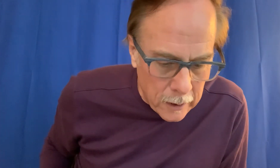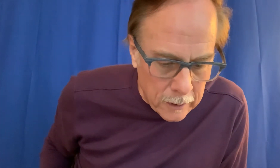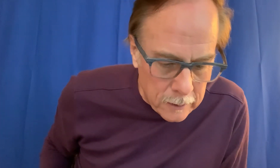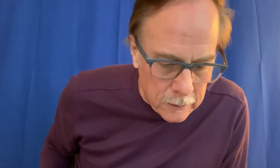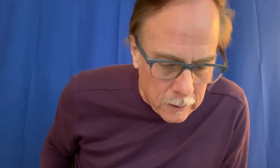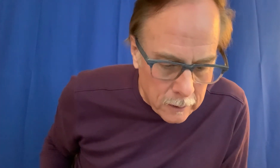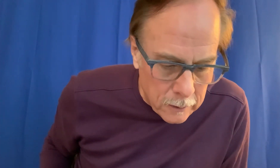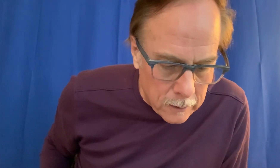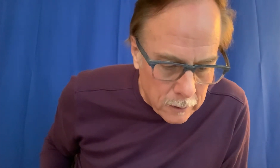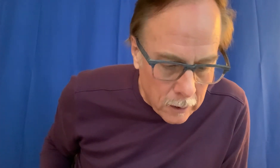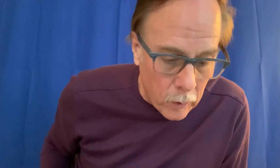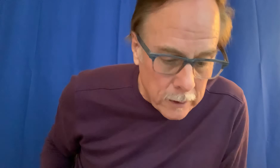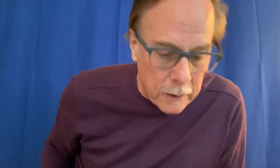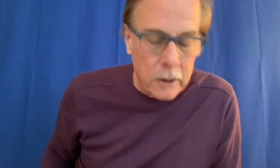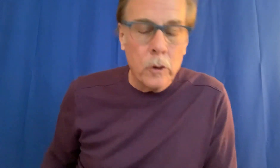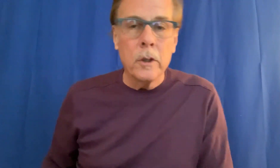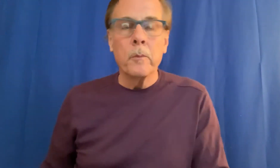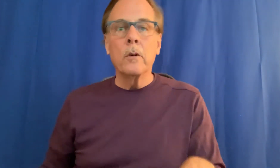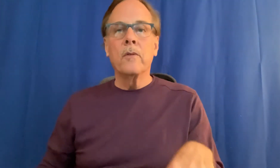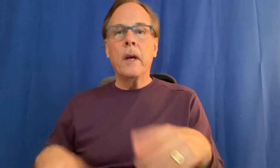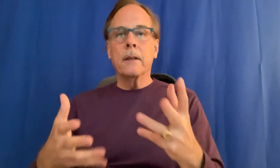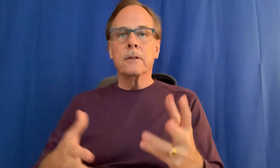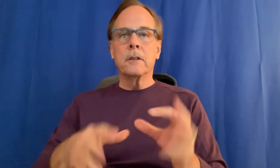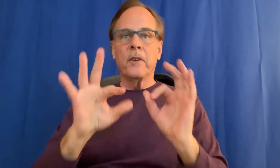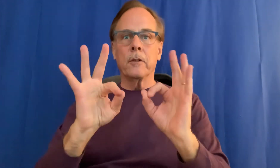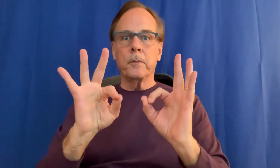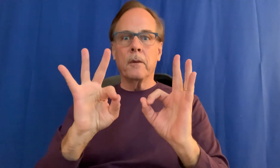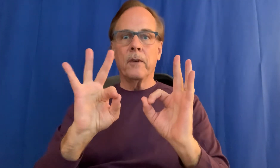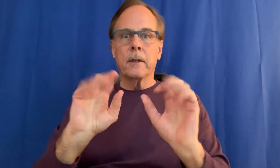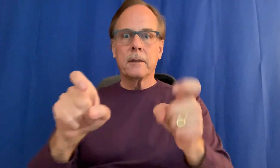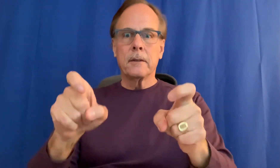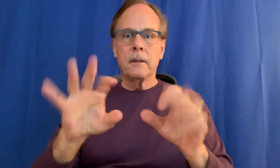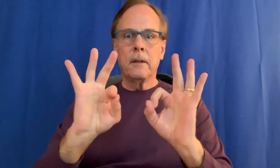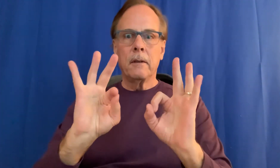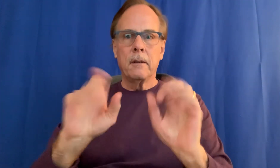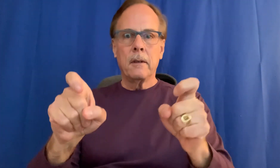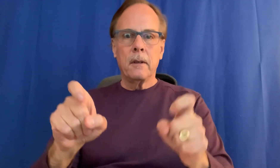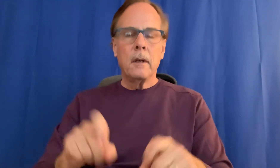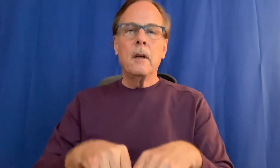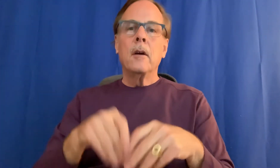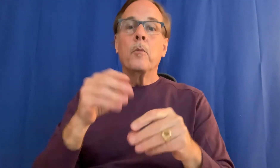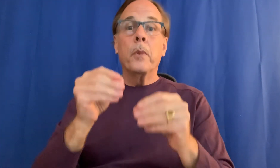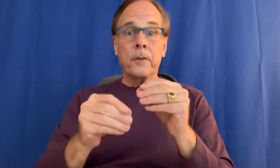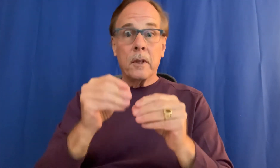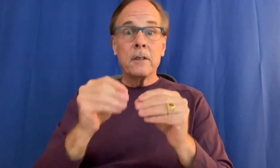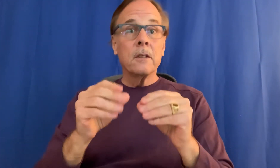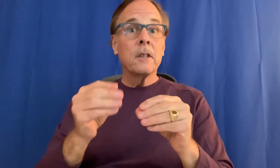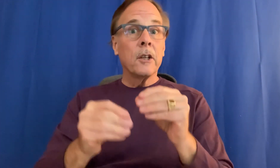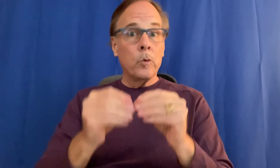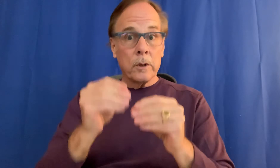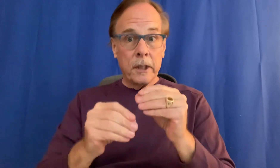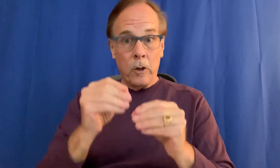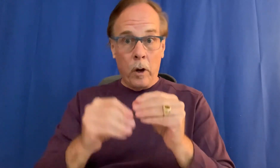second sign. Oh, he's actually using both hands to fingerspell fix. But this is a sign you will see often